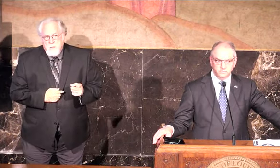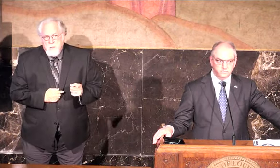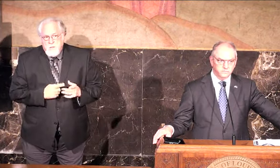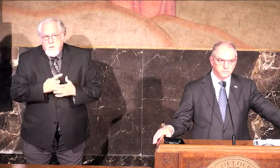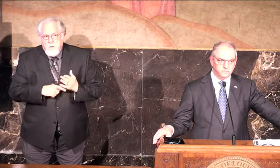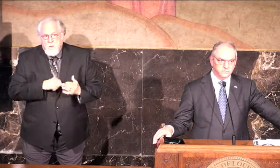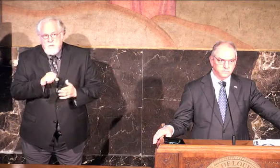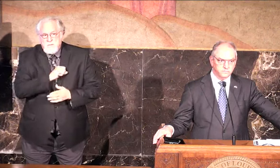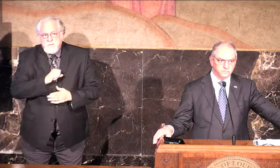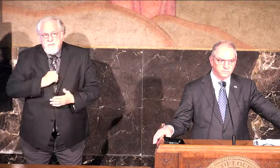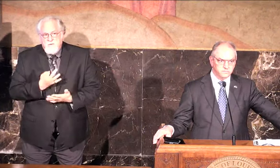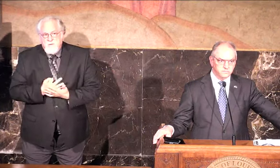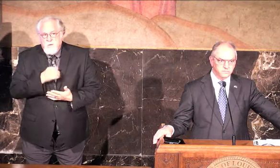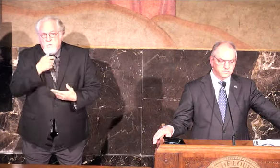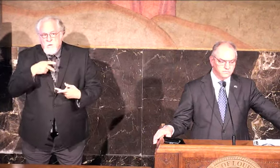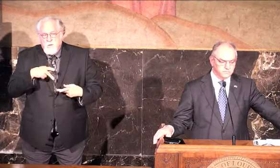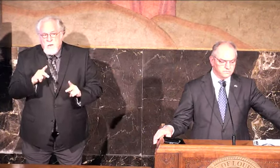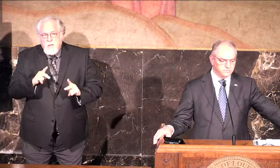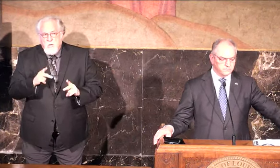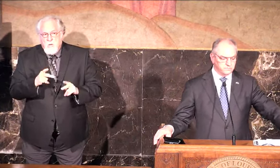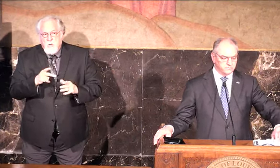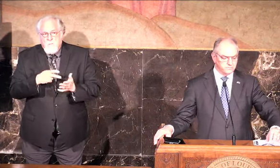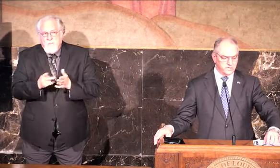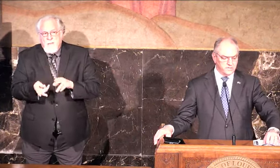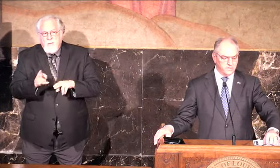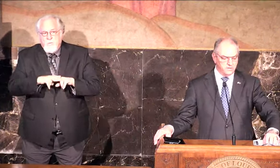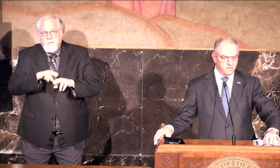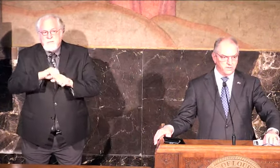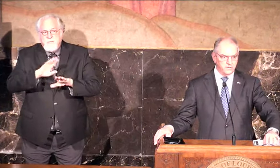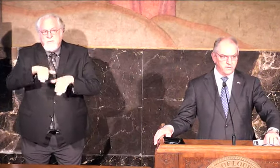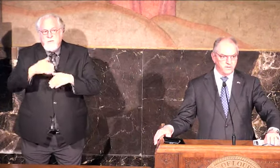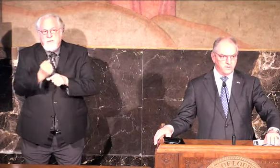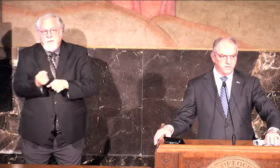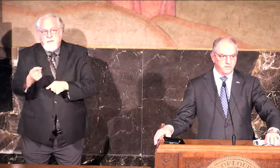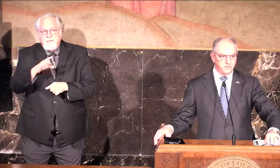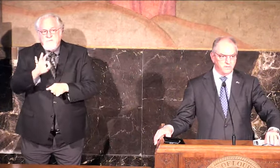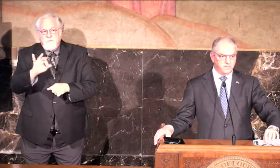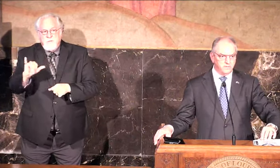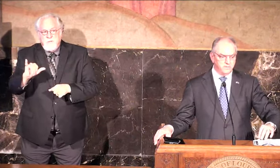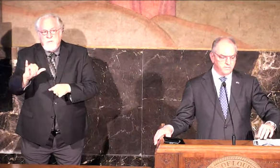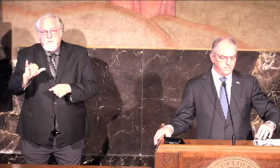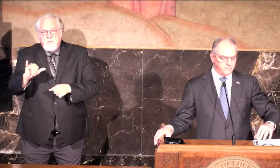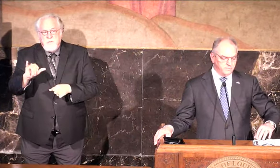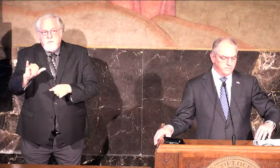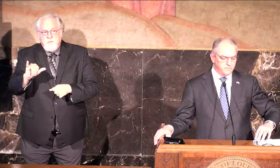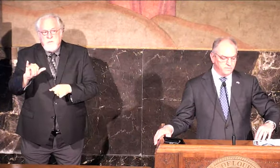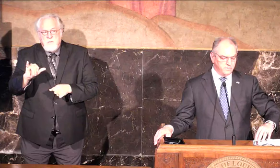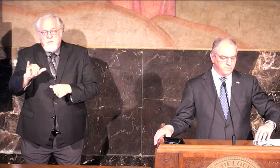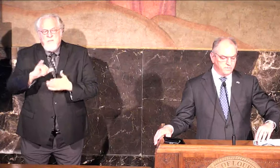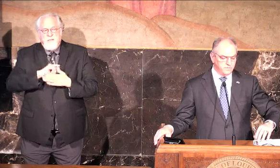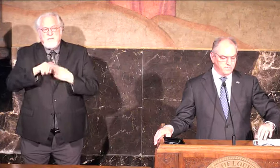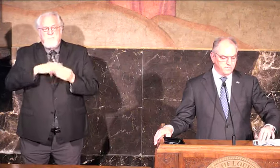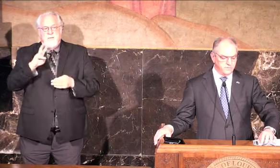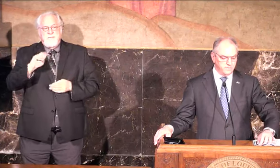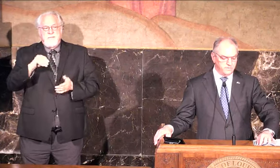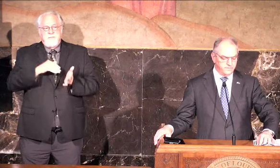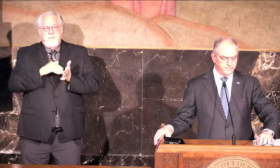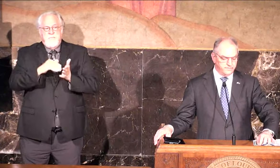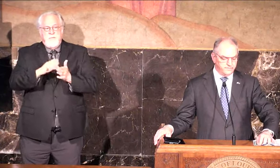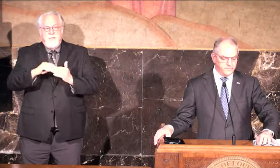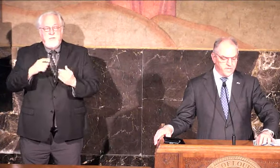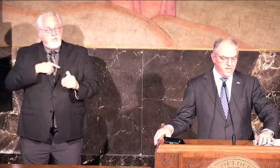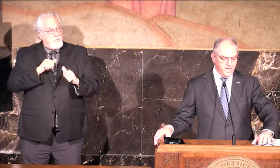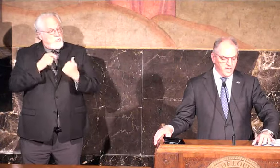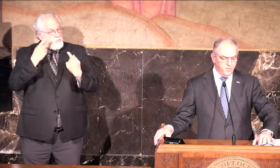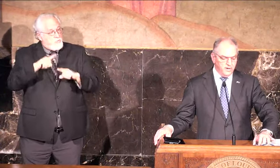This looks like they're not going to allow pay raises in the next fiscal year, which would, I guess, save about $60 million. Do you agree with that